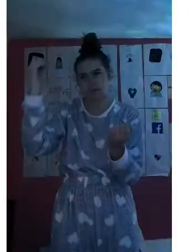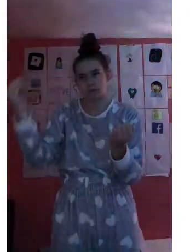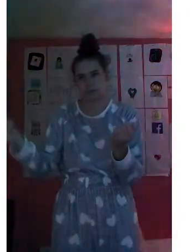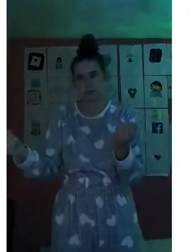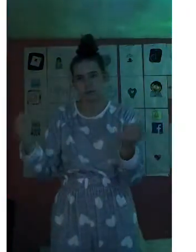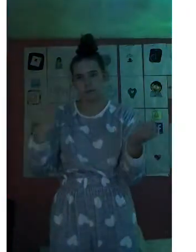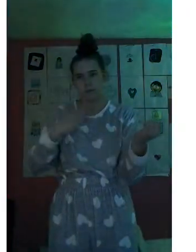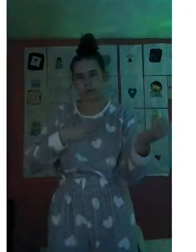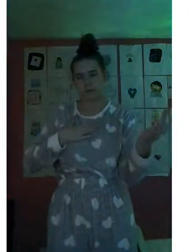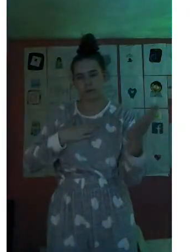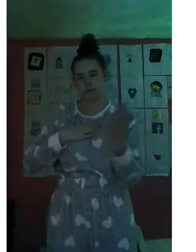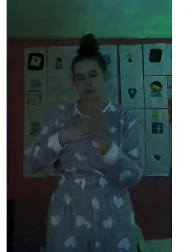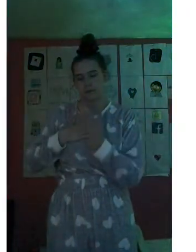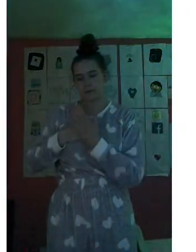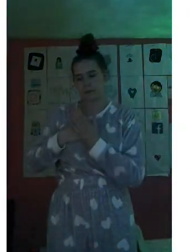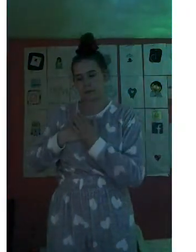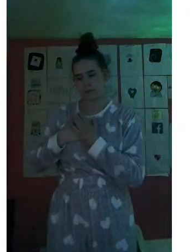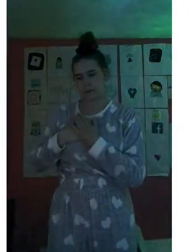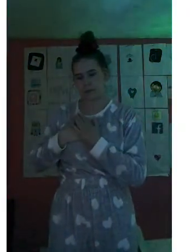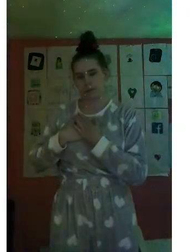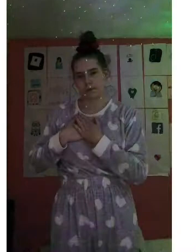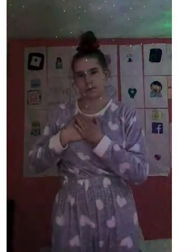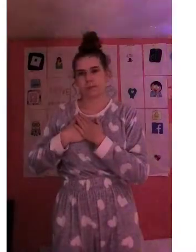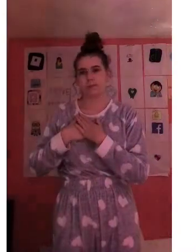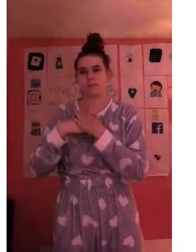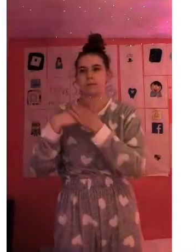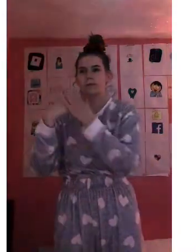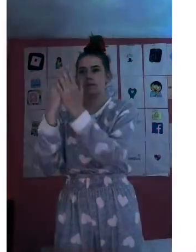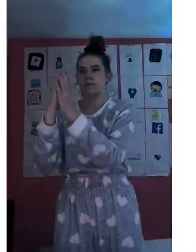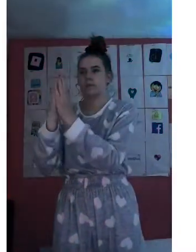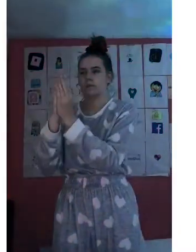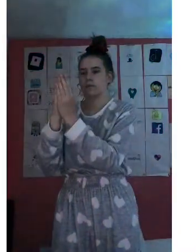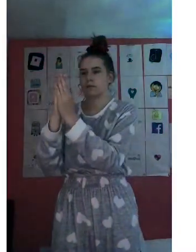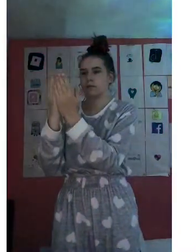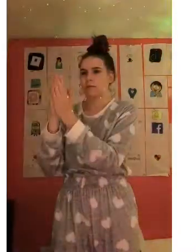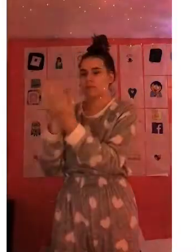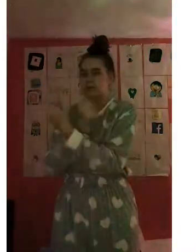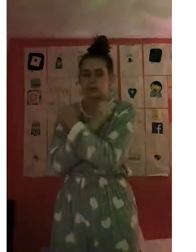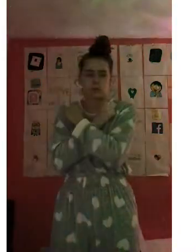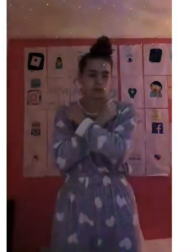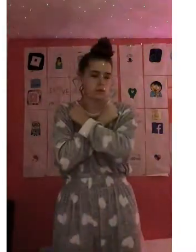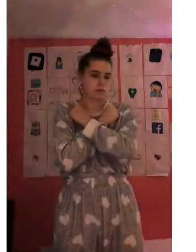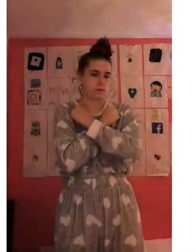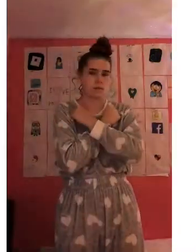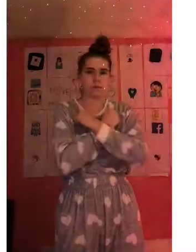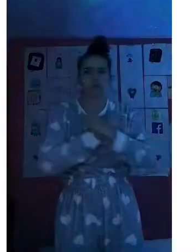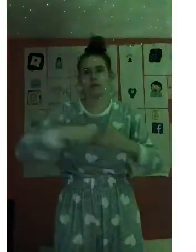loved Took the get-wells and cars and stuffed animals